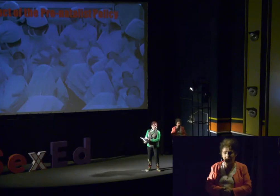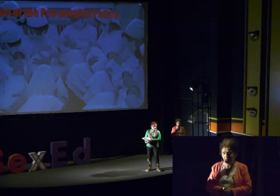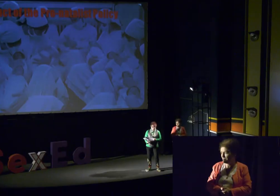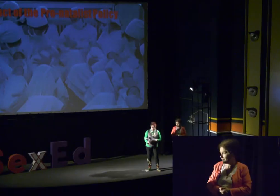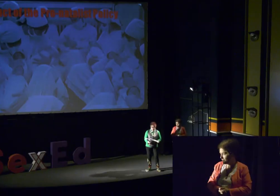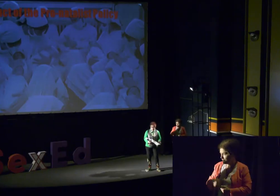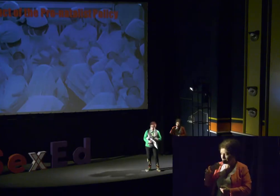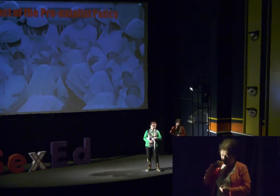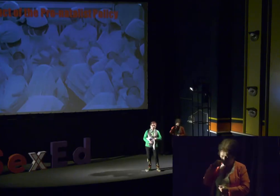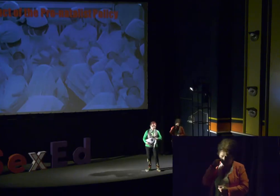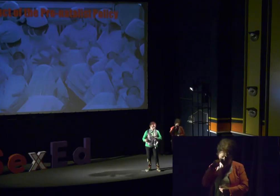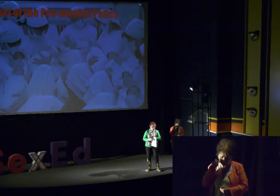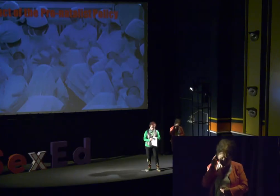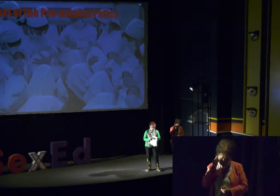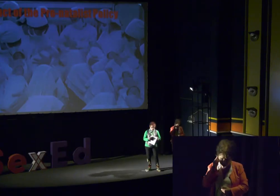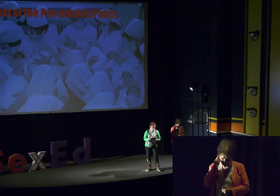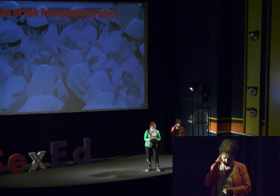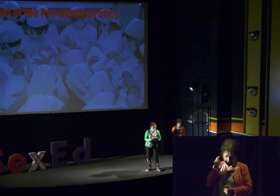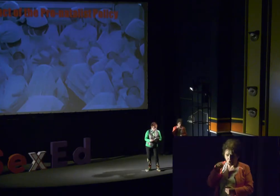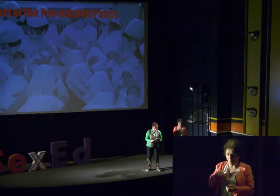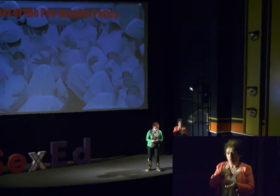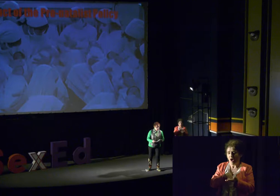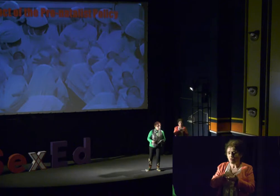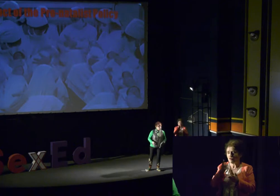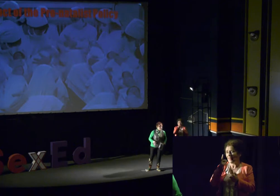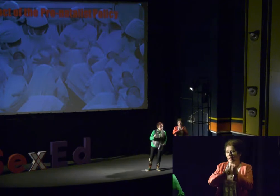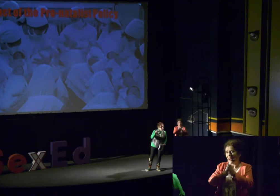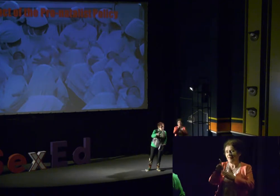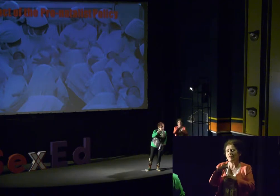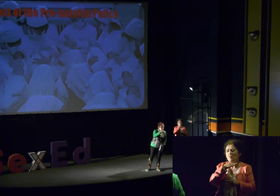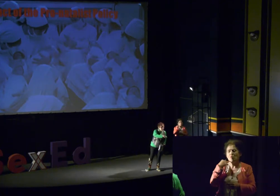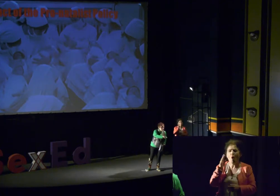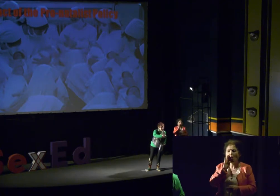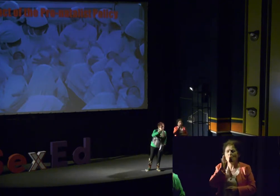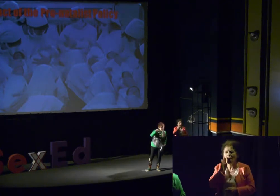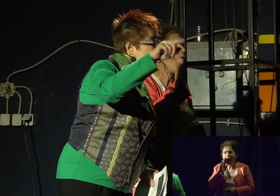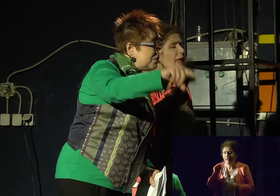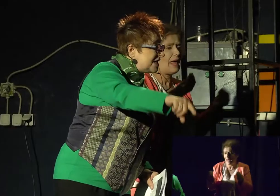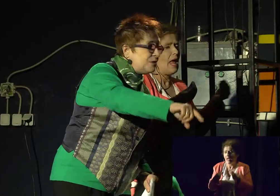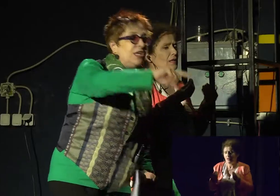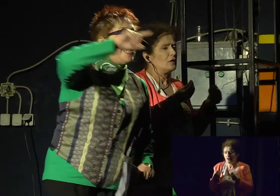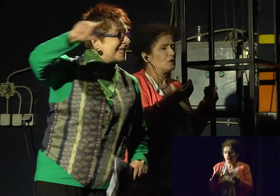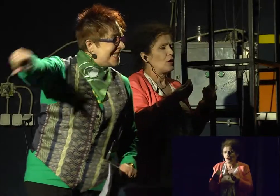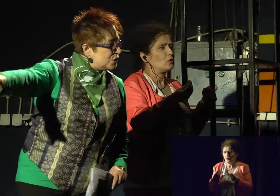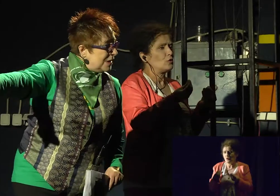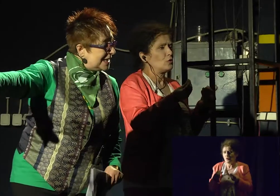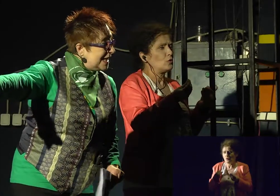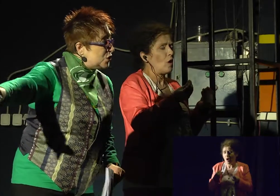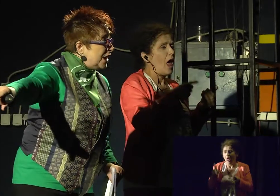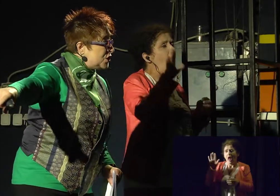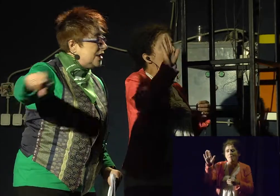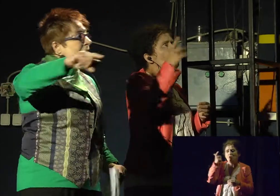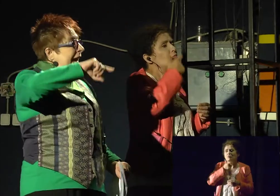That's another impact. I mean, many, many mothers, because Ceausescu made a mockery of family planning and contraception and